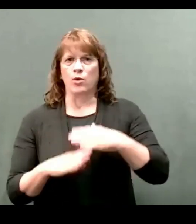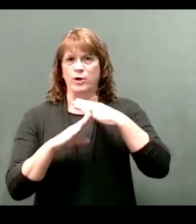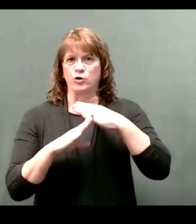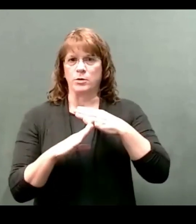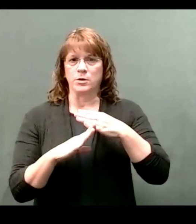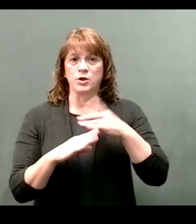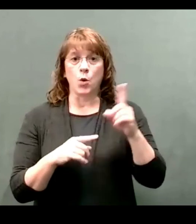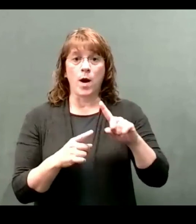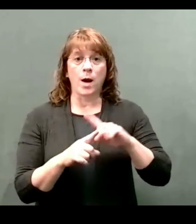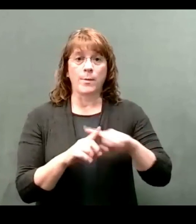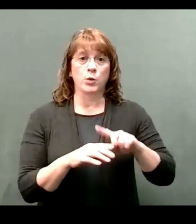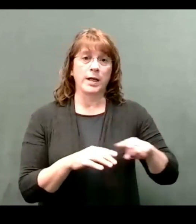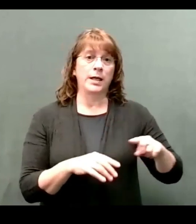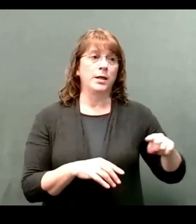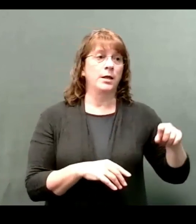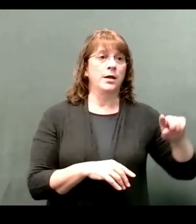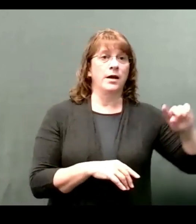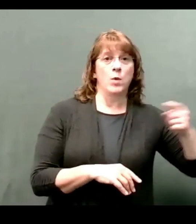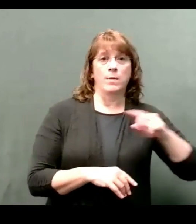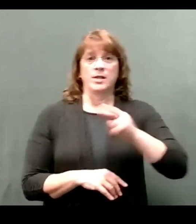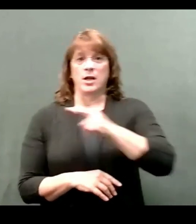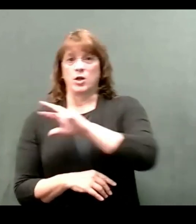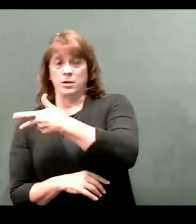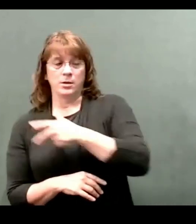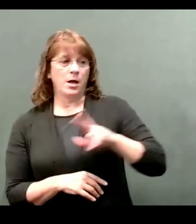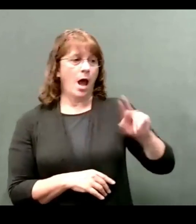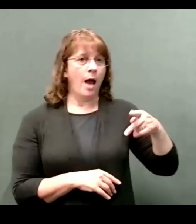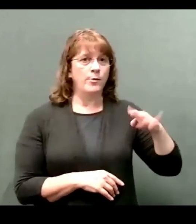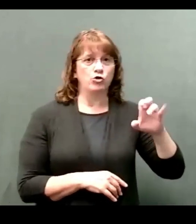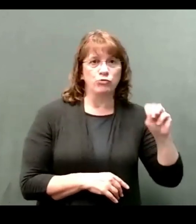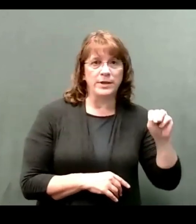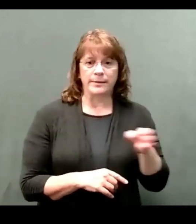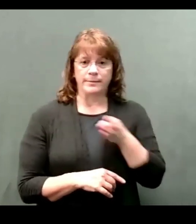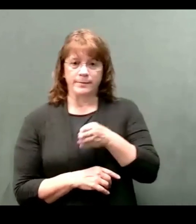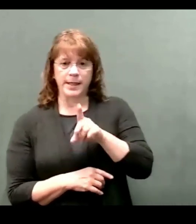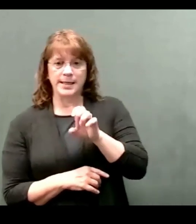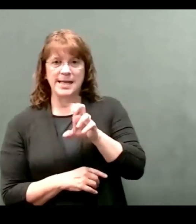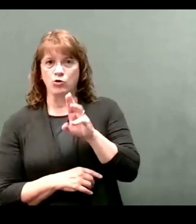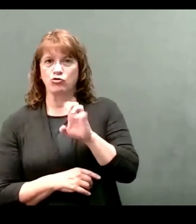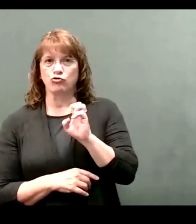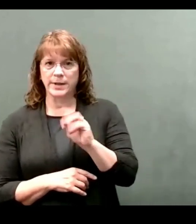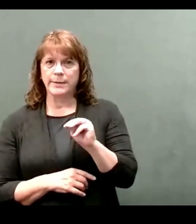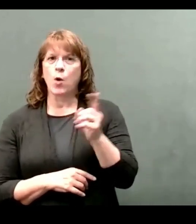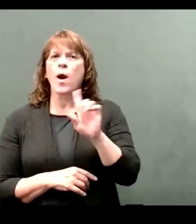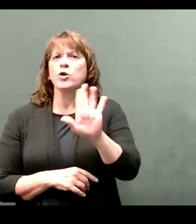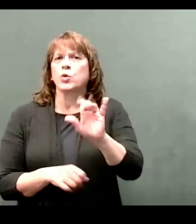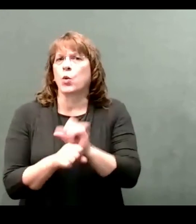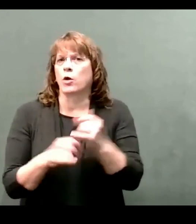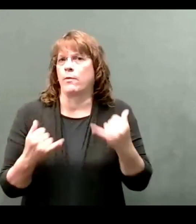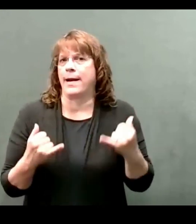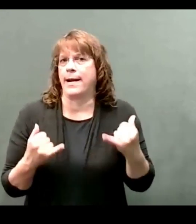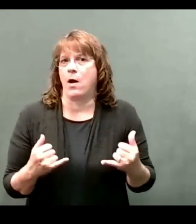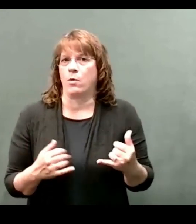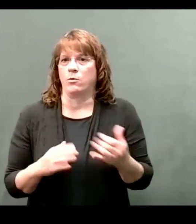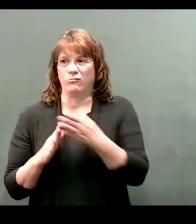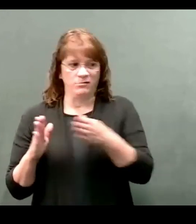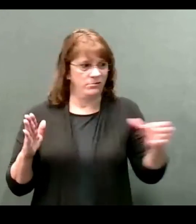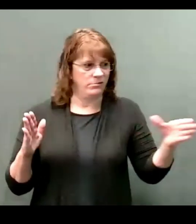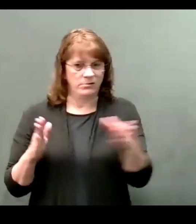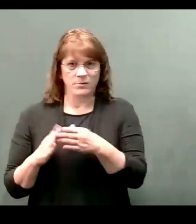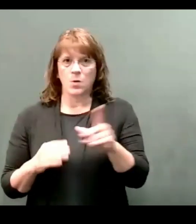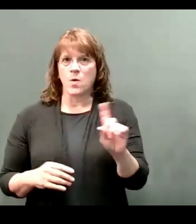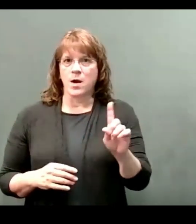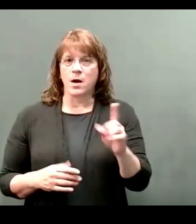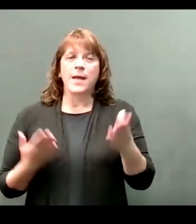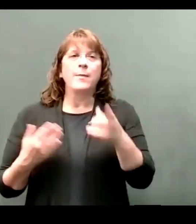in between these upstream, midstream, downstream prevention efforts? Where might your work already fall, even if you don't identify it as prevention, right?